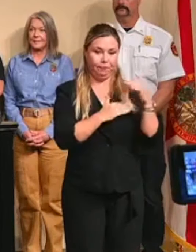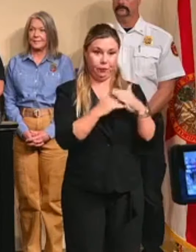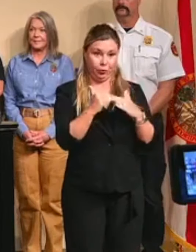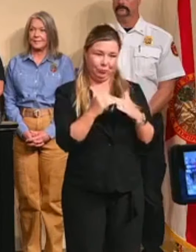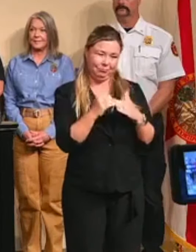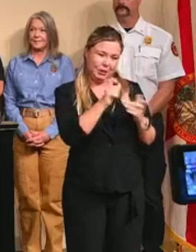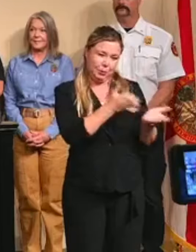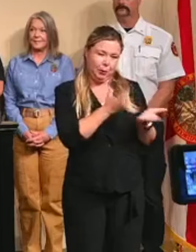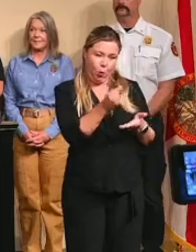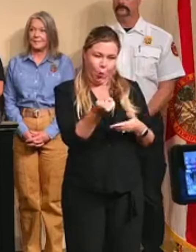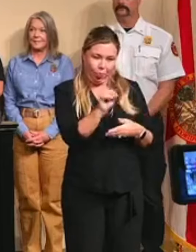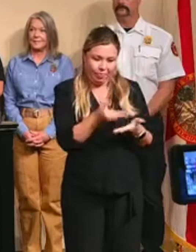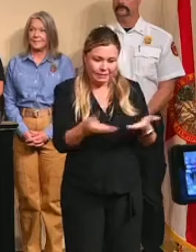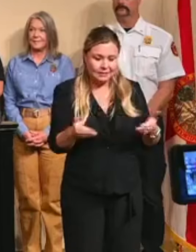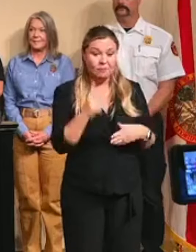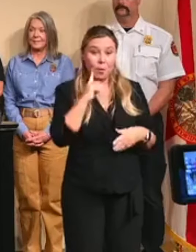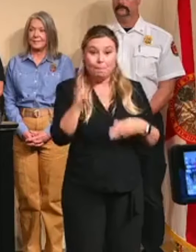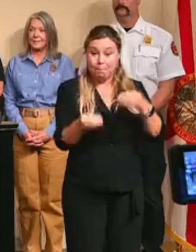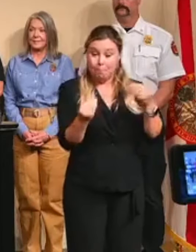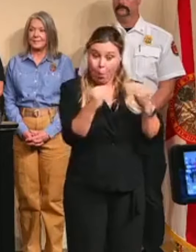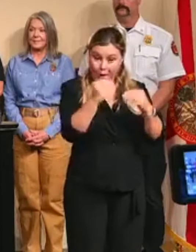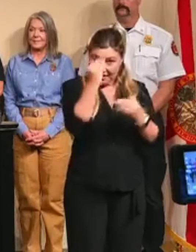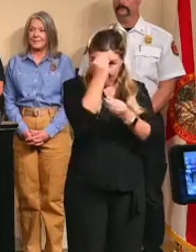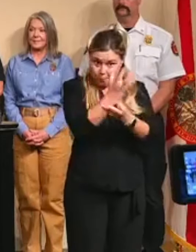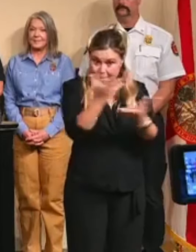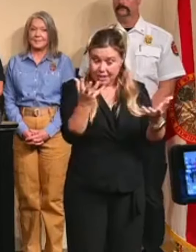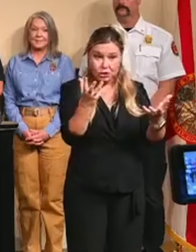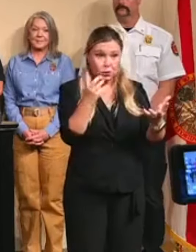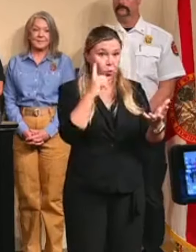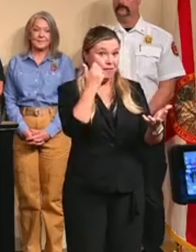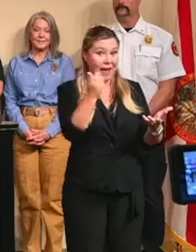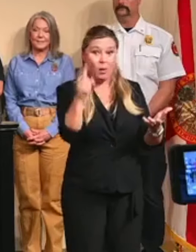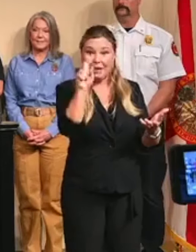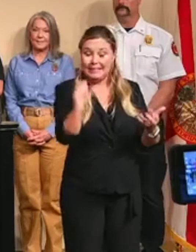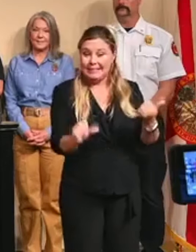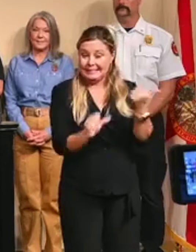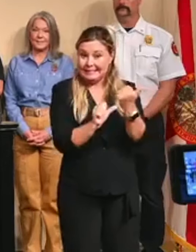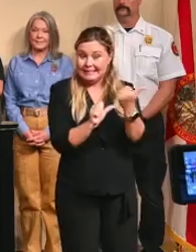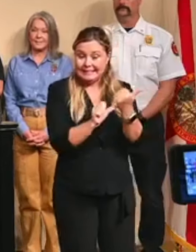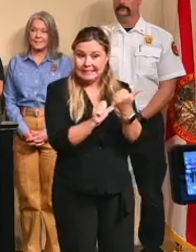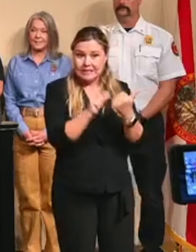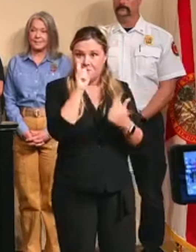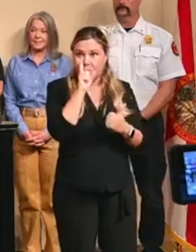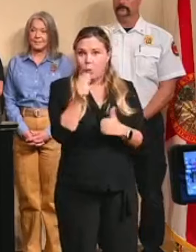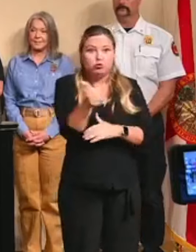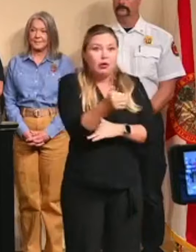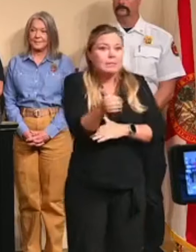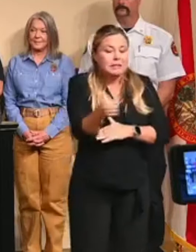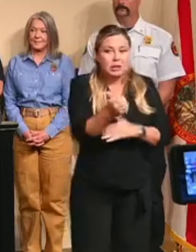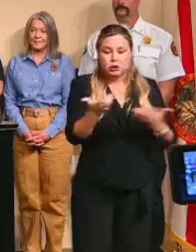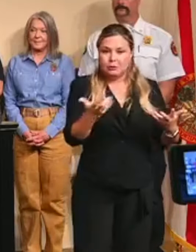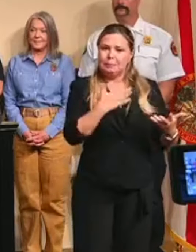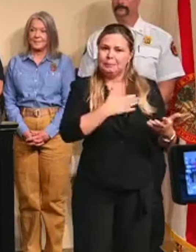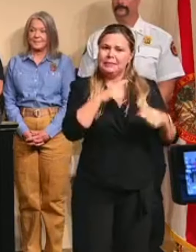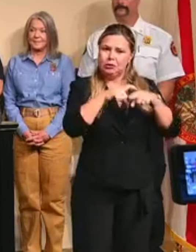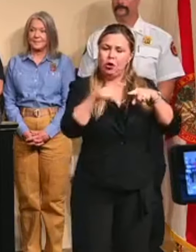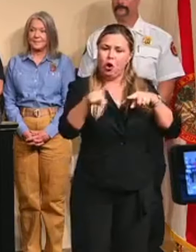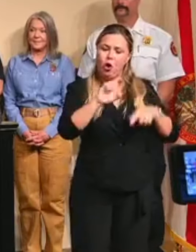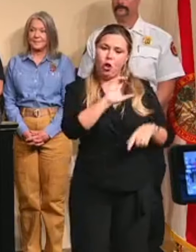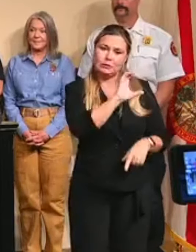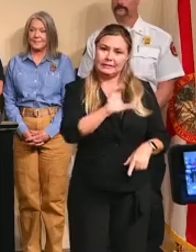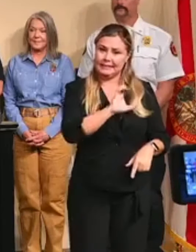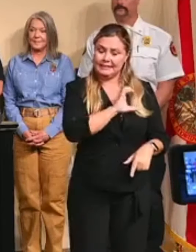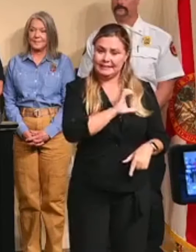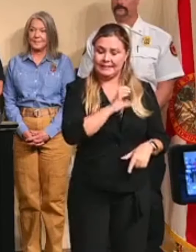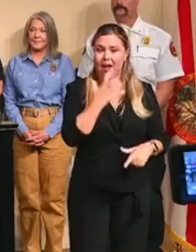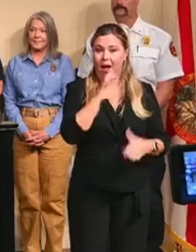information on supplies that you'll need to bring, or anybody needing assistance for transportation, please call our citizen